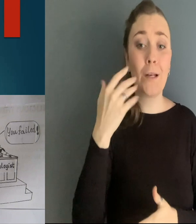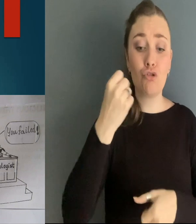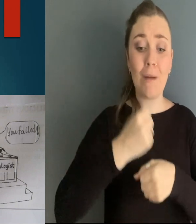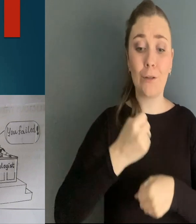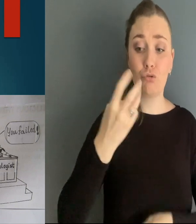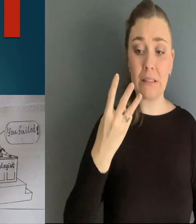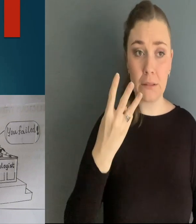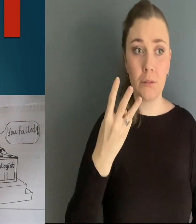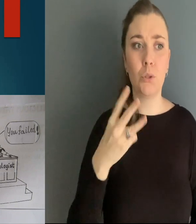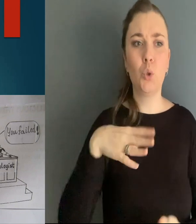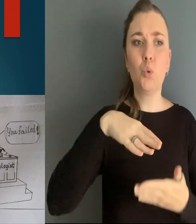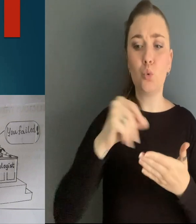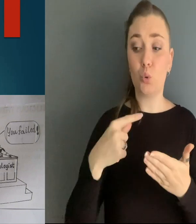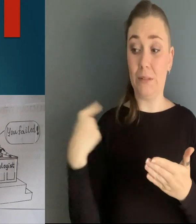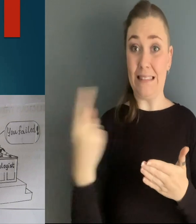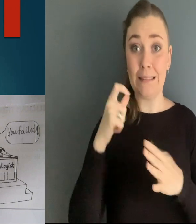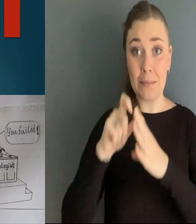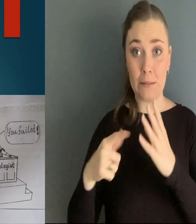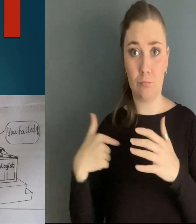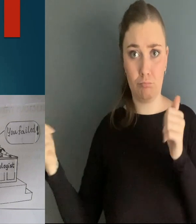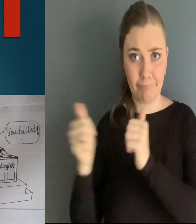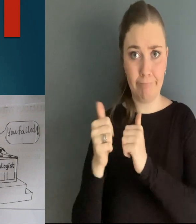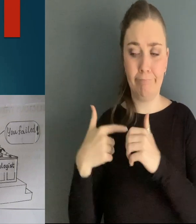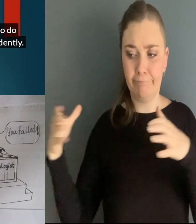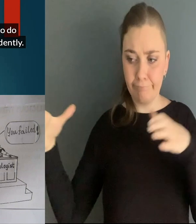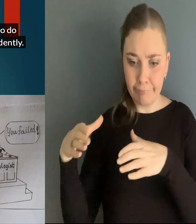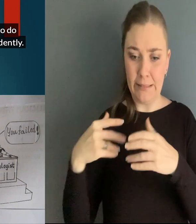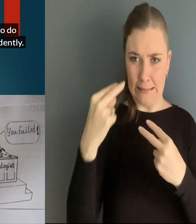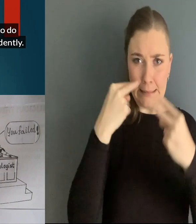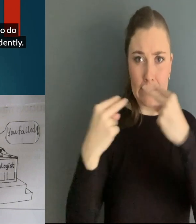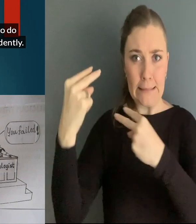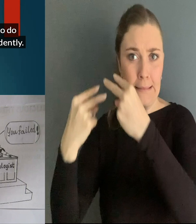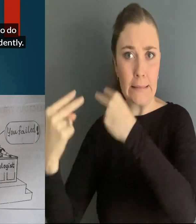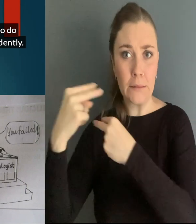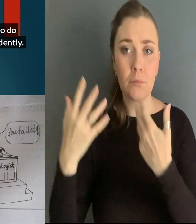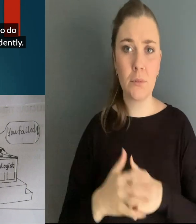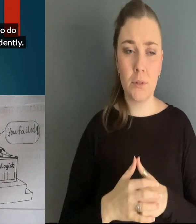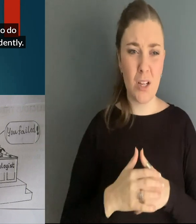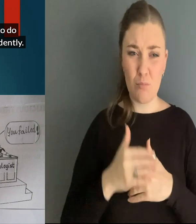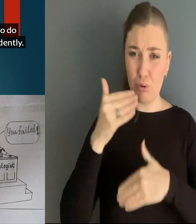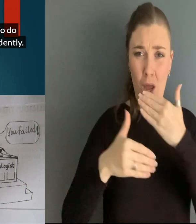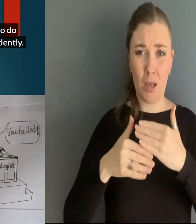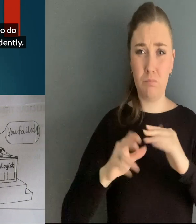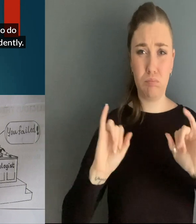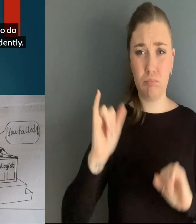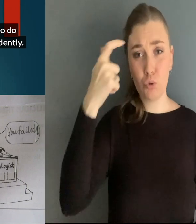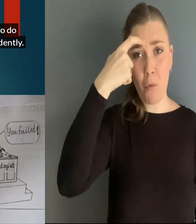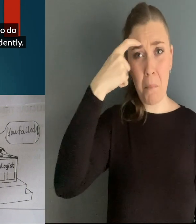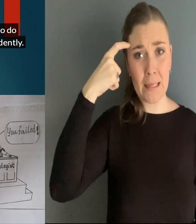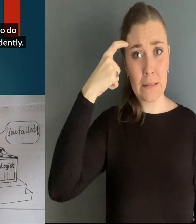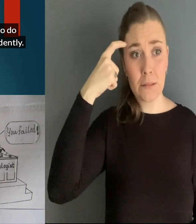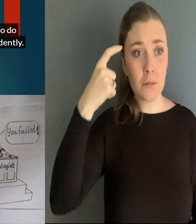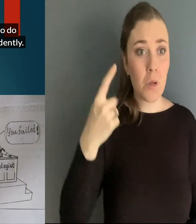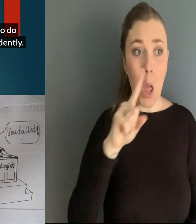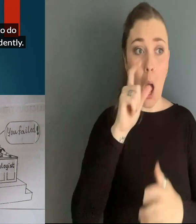when we students with disability were routinely assessed the process was traumatic because i was unable